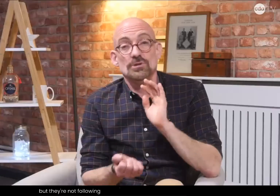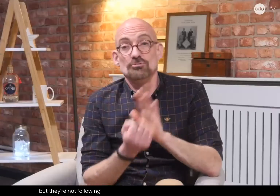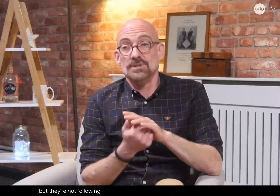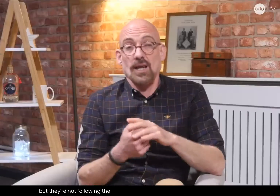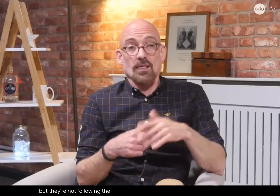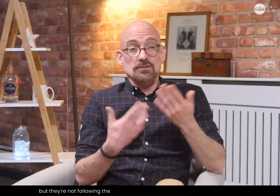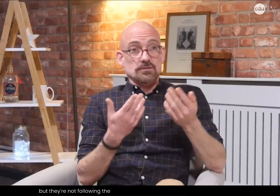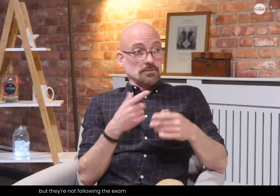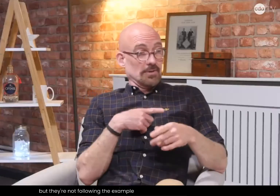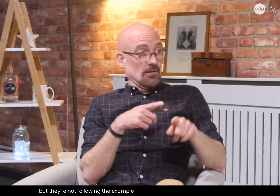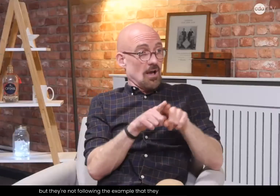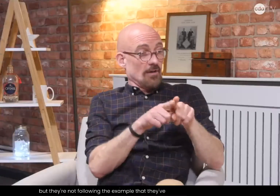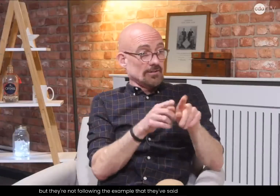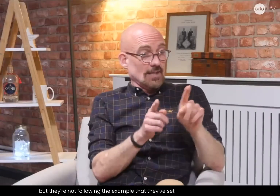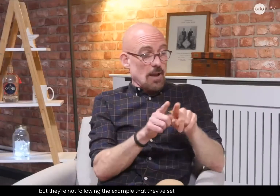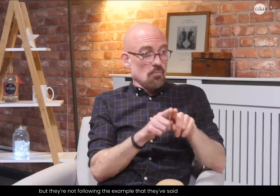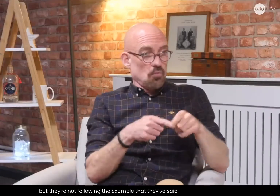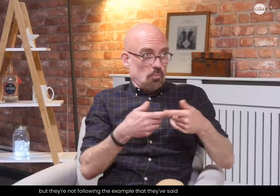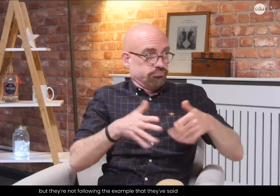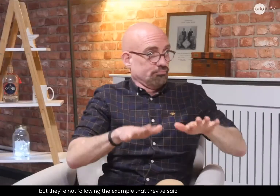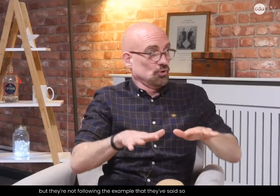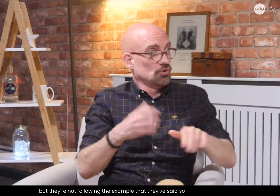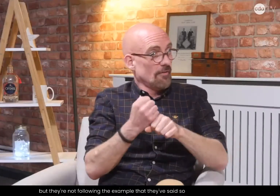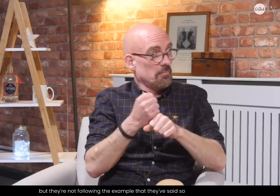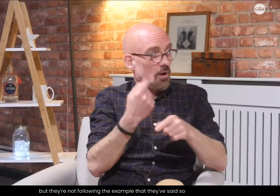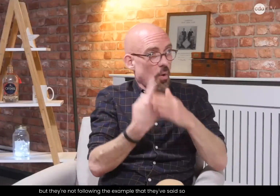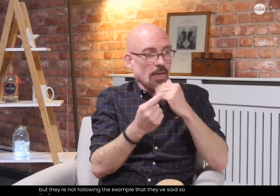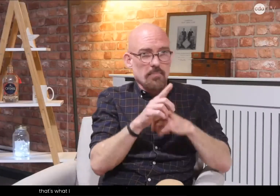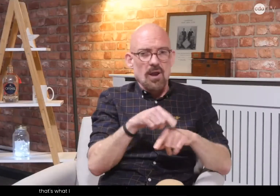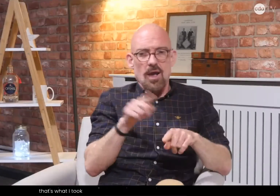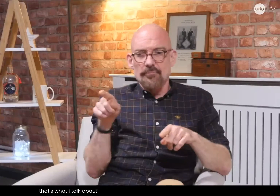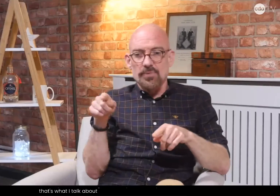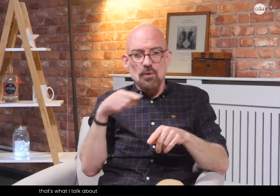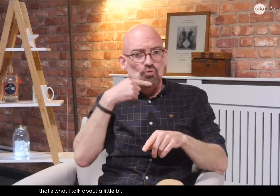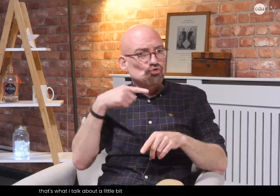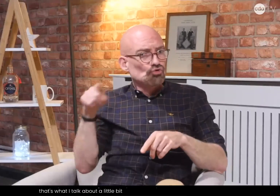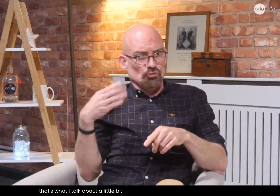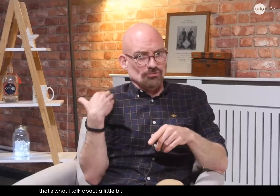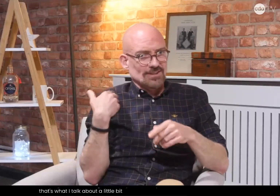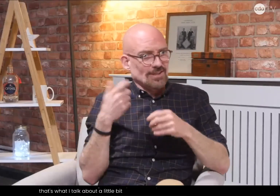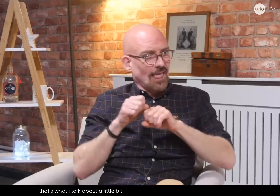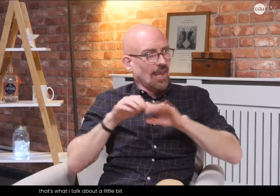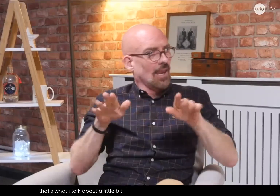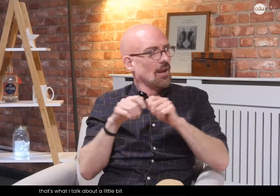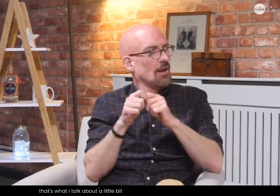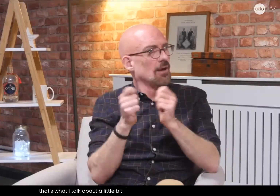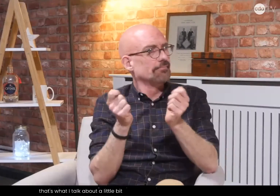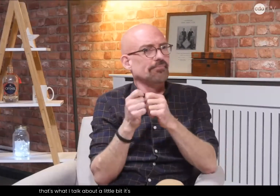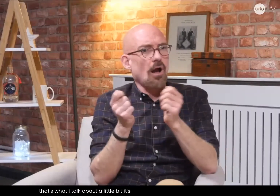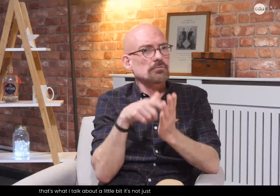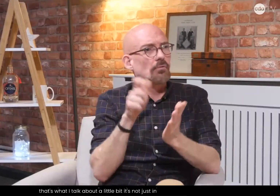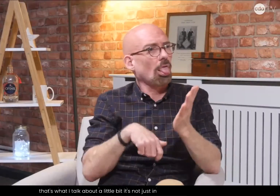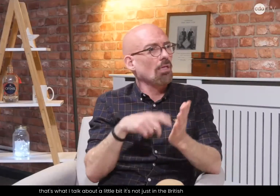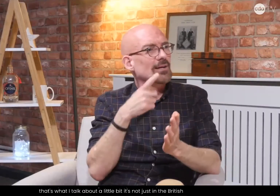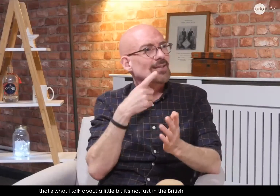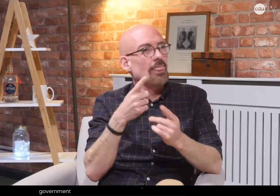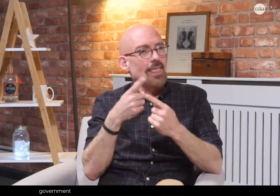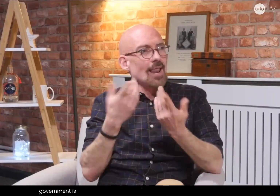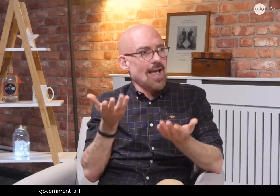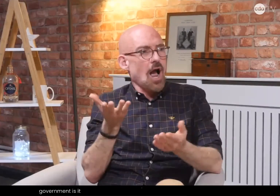set. So that's what I talk about a little bit. It's not just in the British government, is it? I've seen it all over